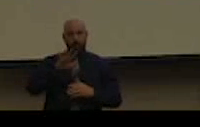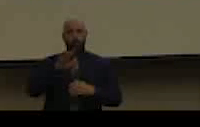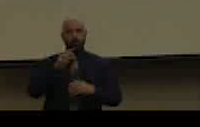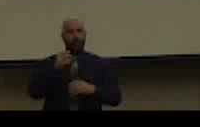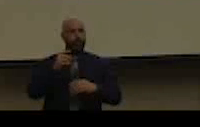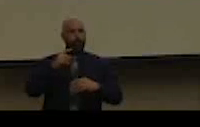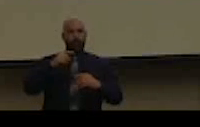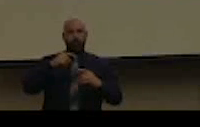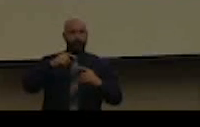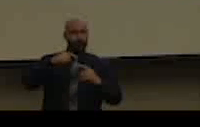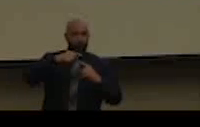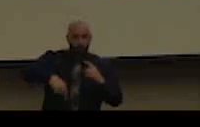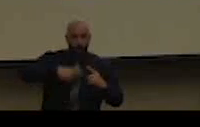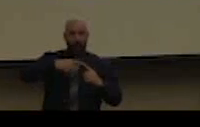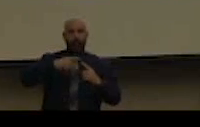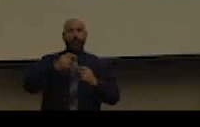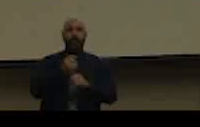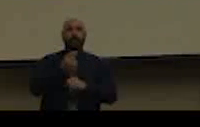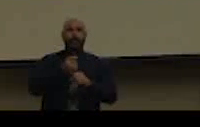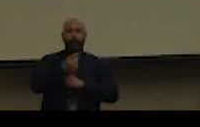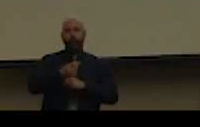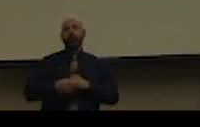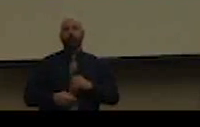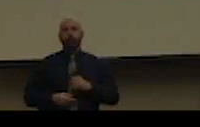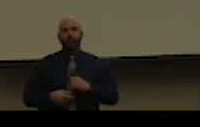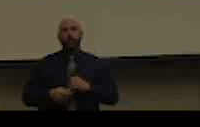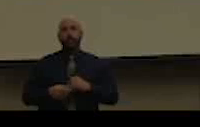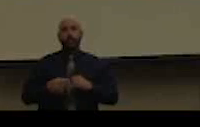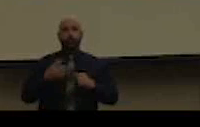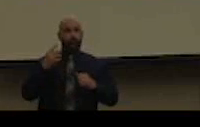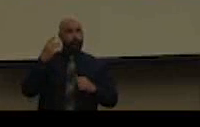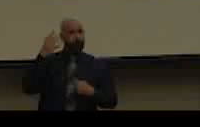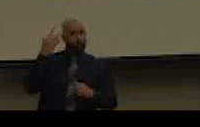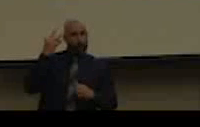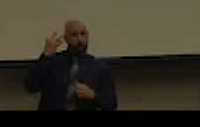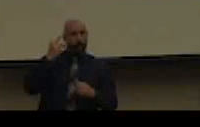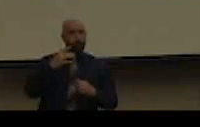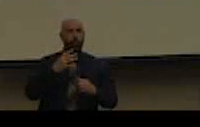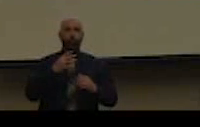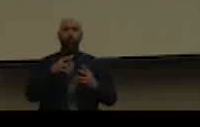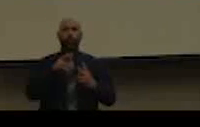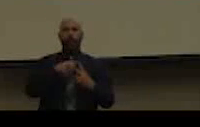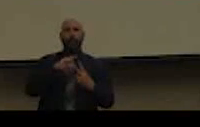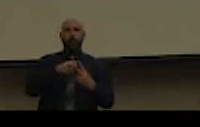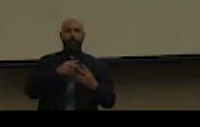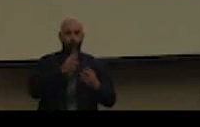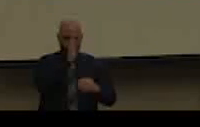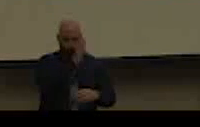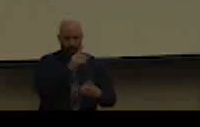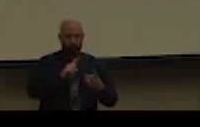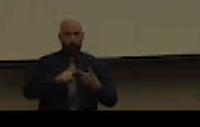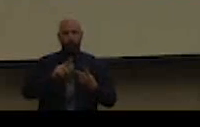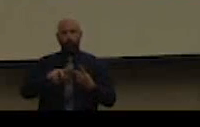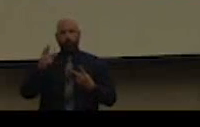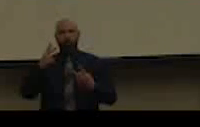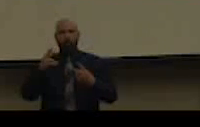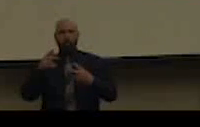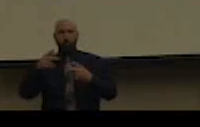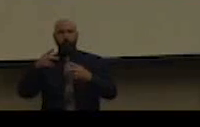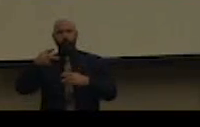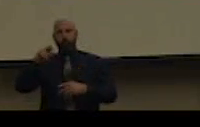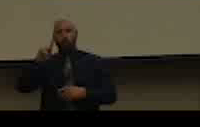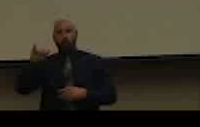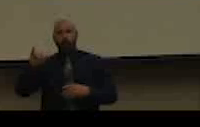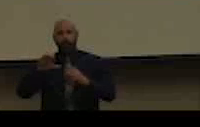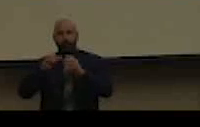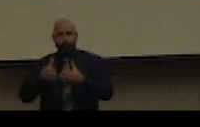observers, to arrive at the results you see here today. And what you can see is we are now entering our third year of producing these